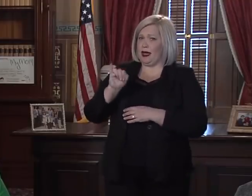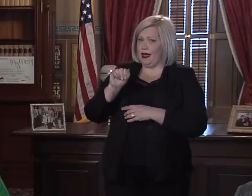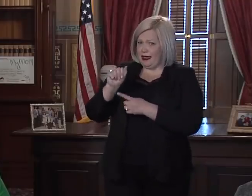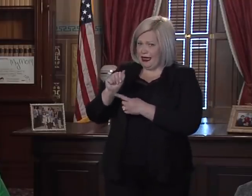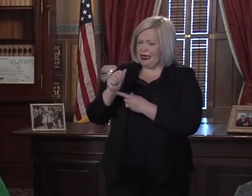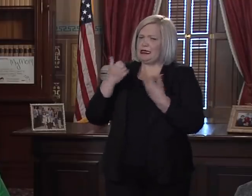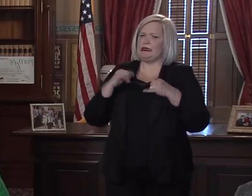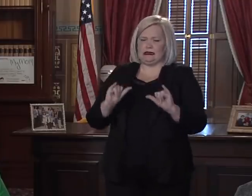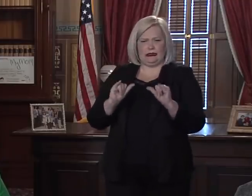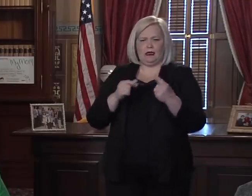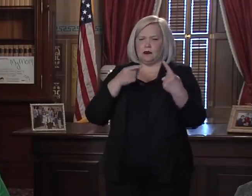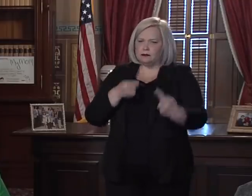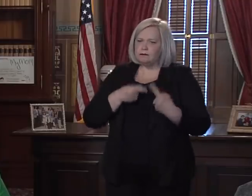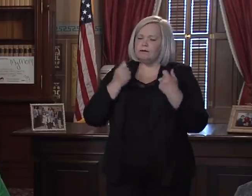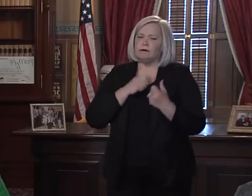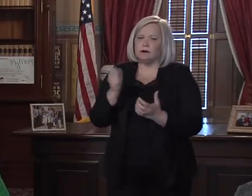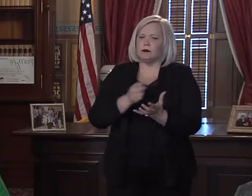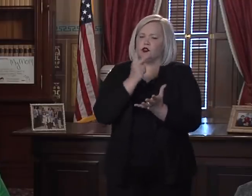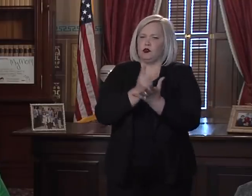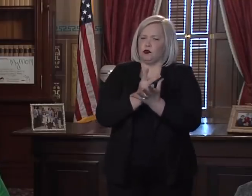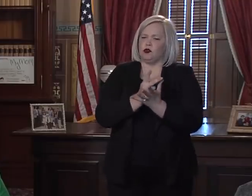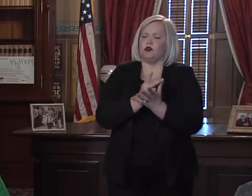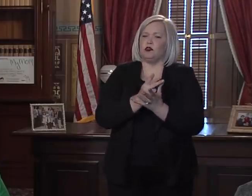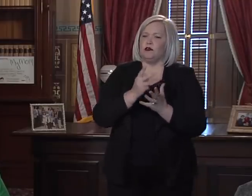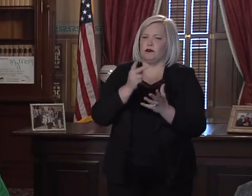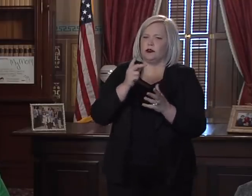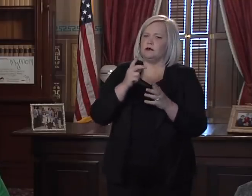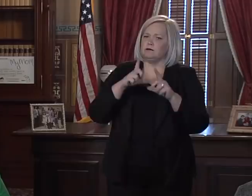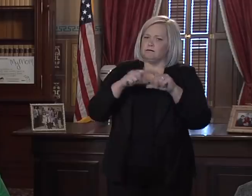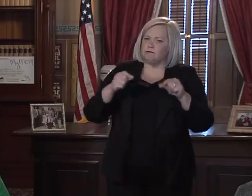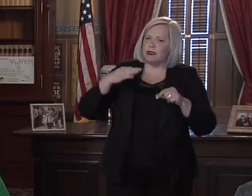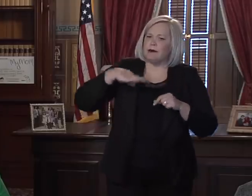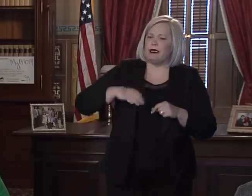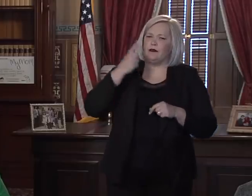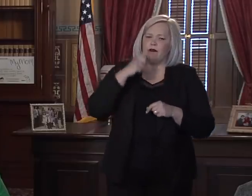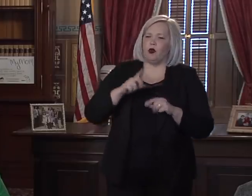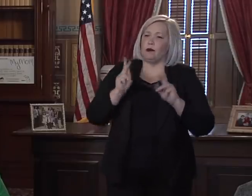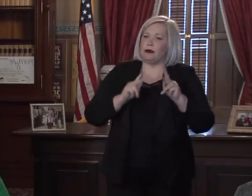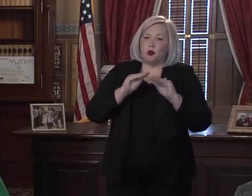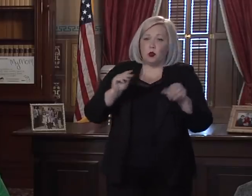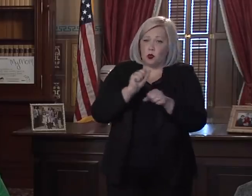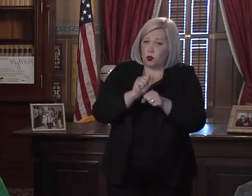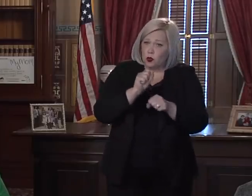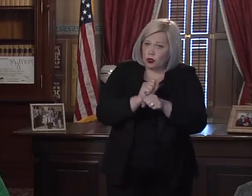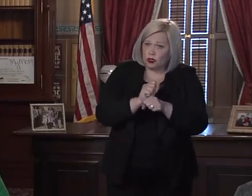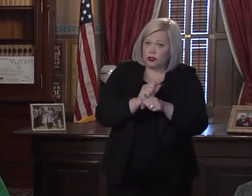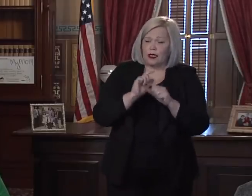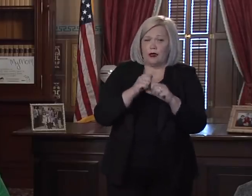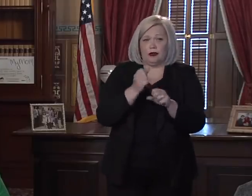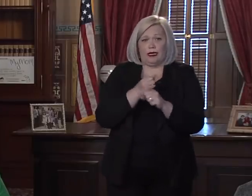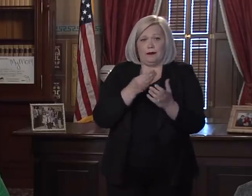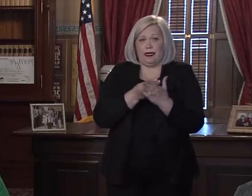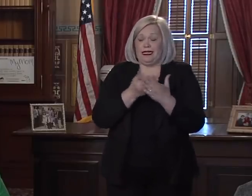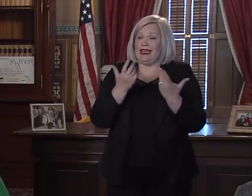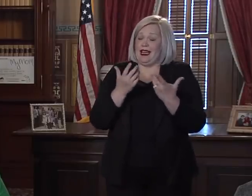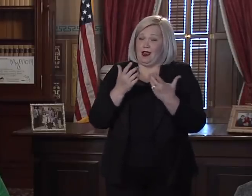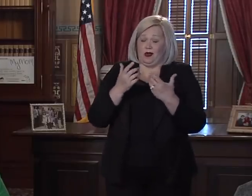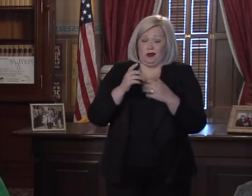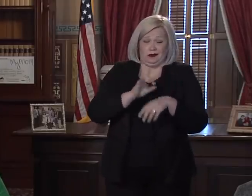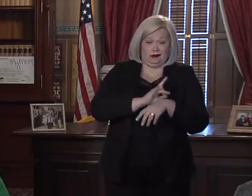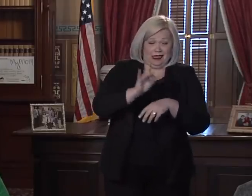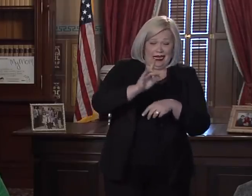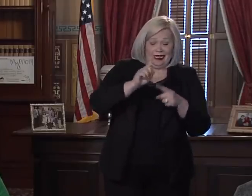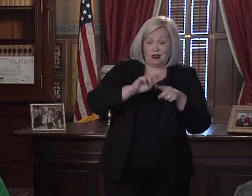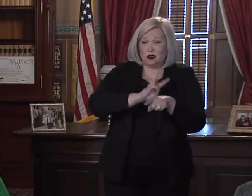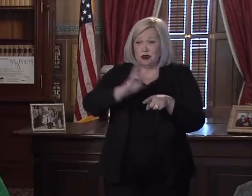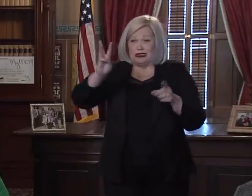quadrupled staffing levels over the last several weeks and has extended call center hours by an hour every day, 8 a.m.